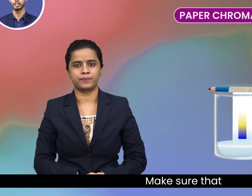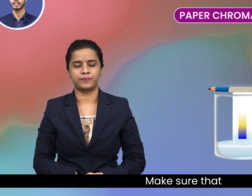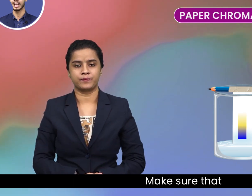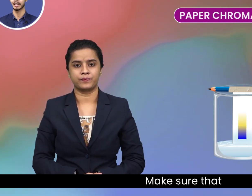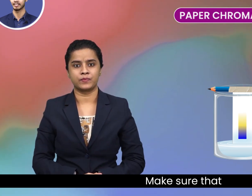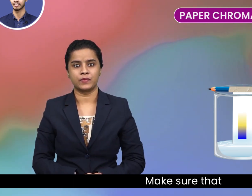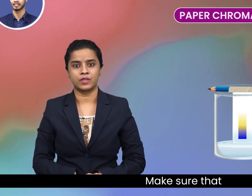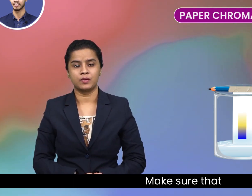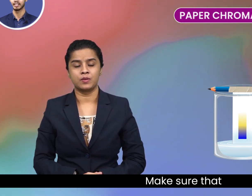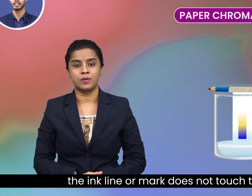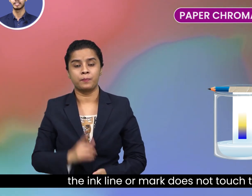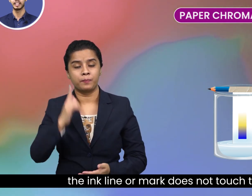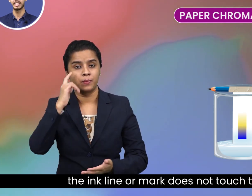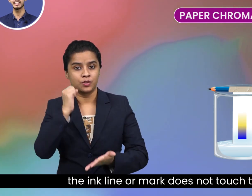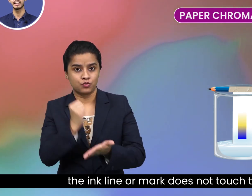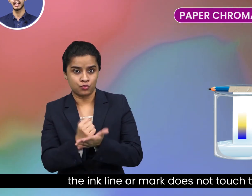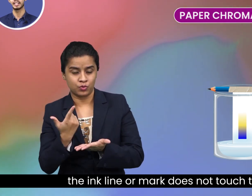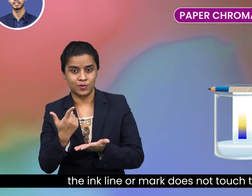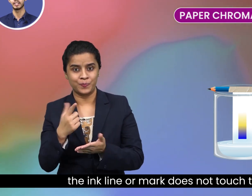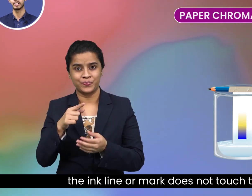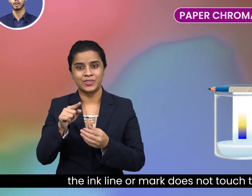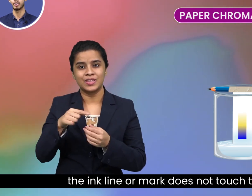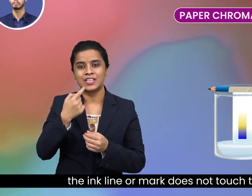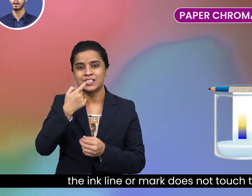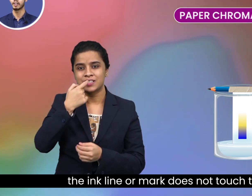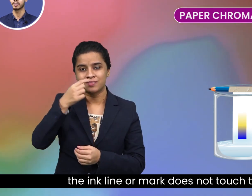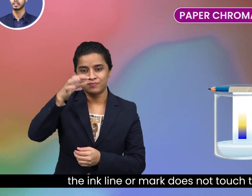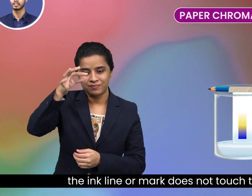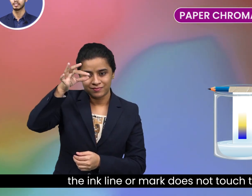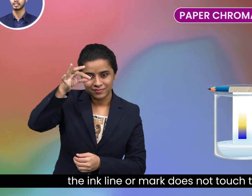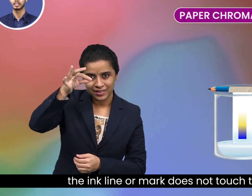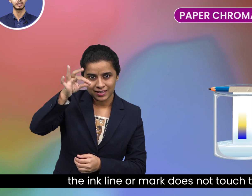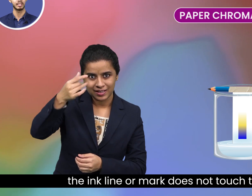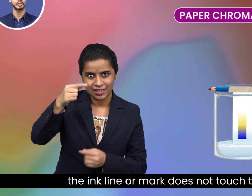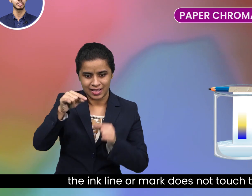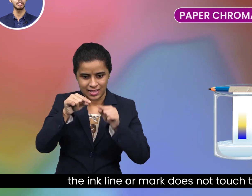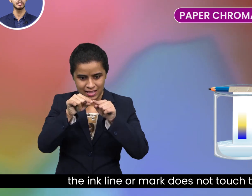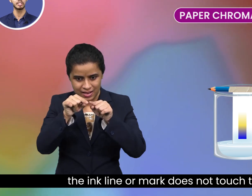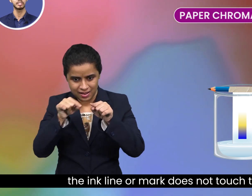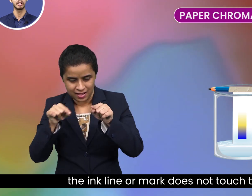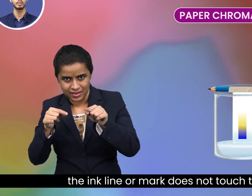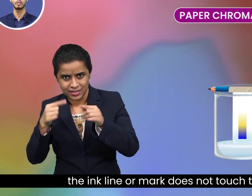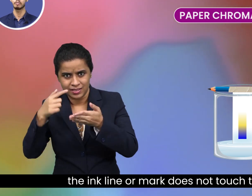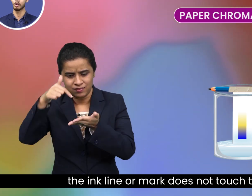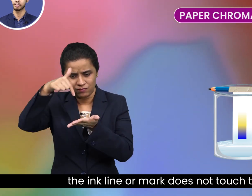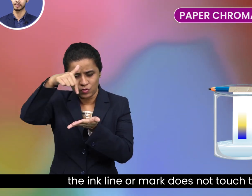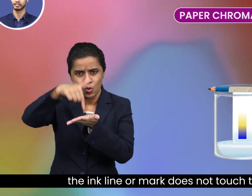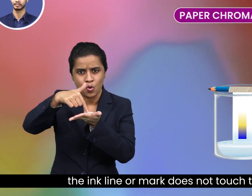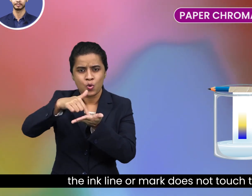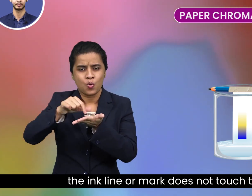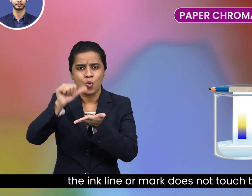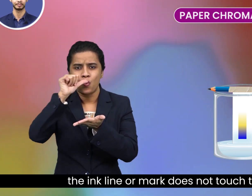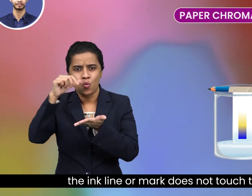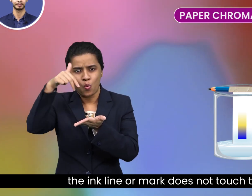Make sure that the ink line or mark does not touch the